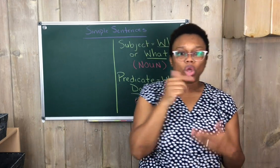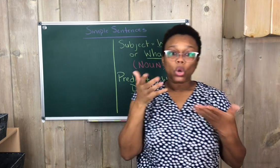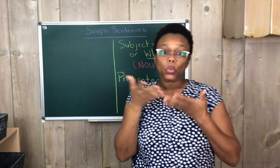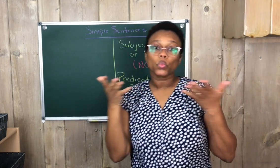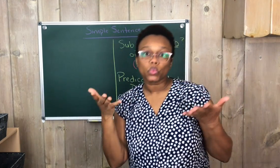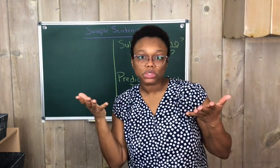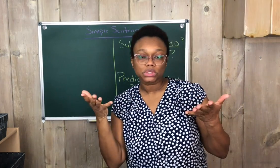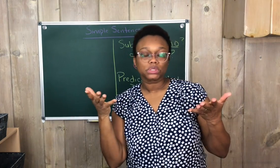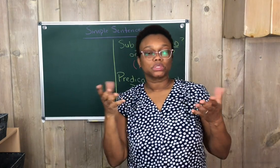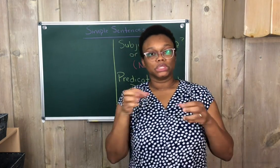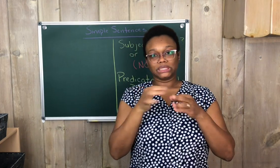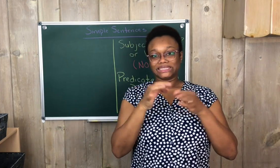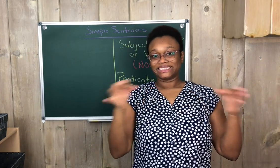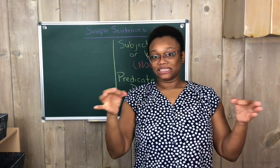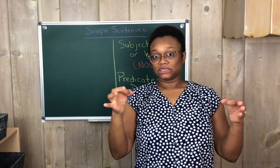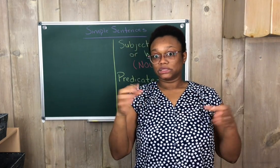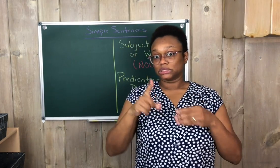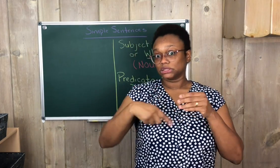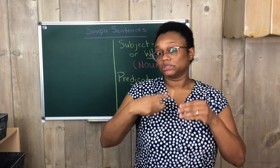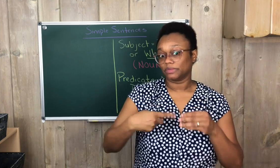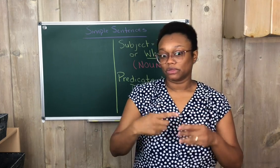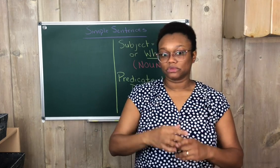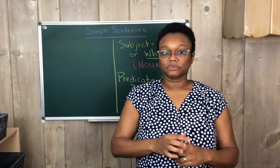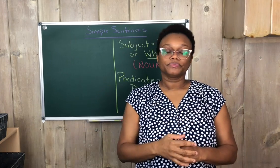That means who or what the sentence is about.